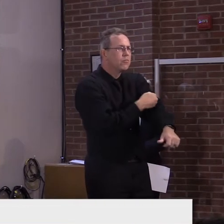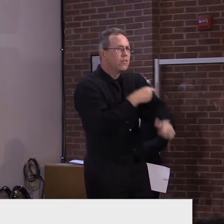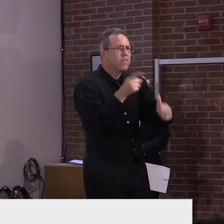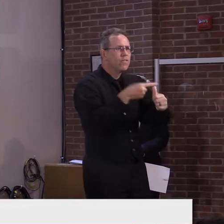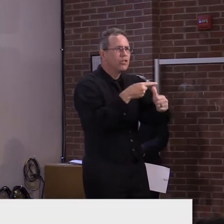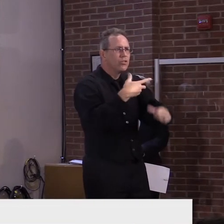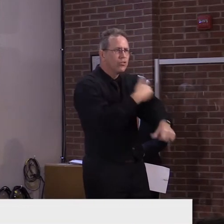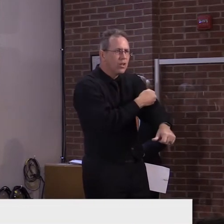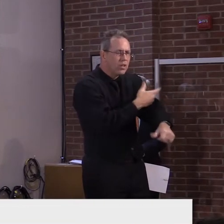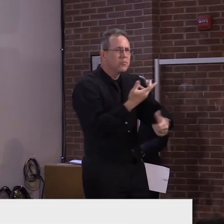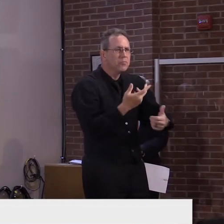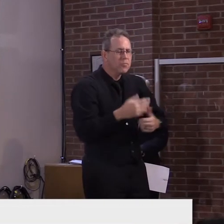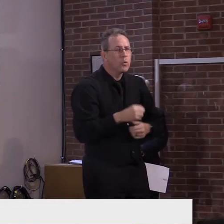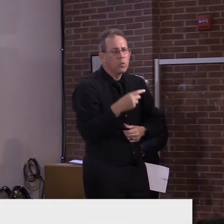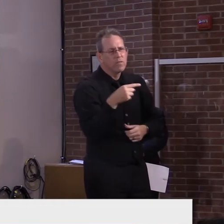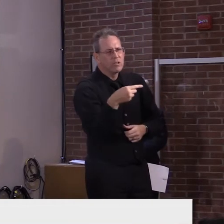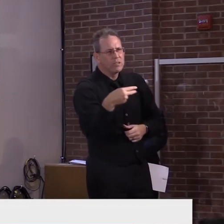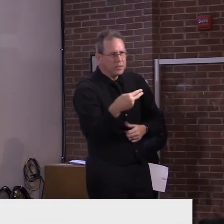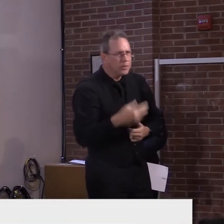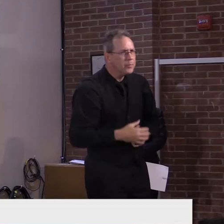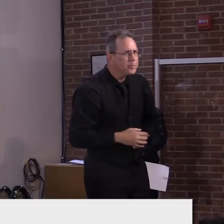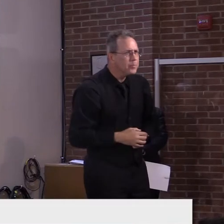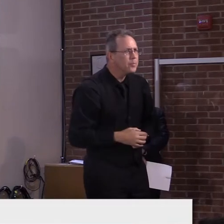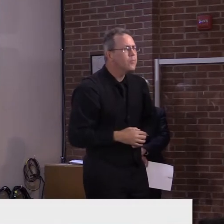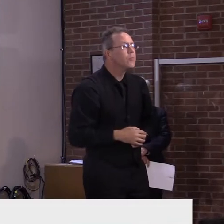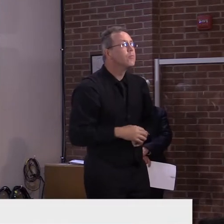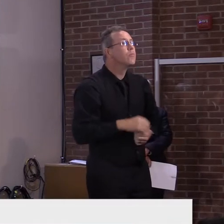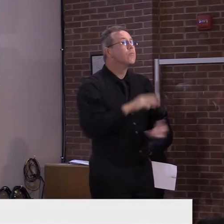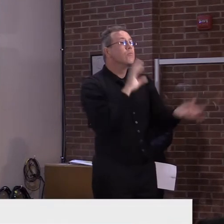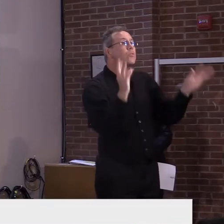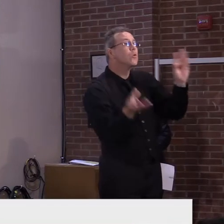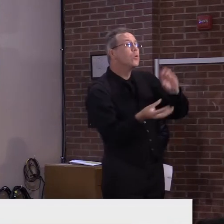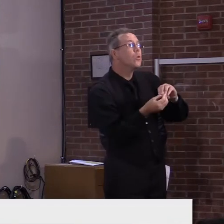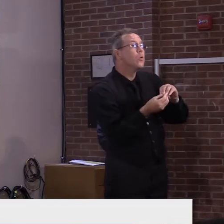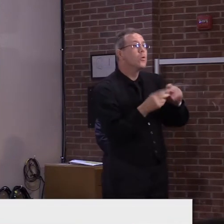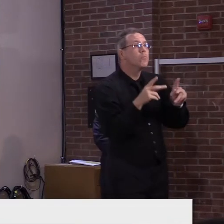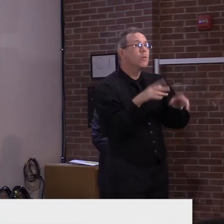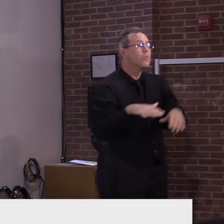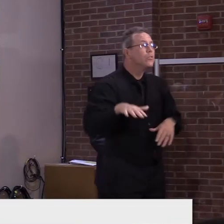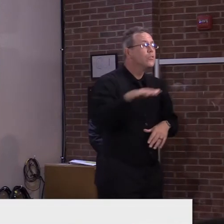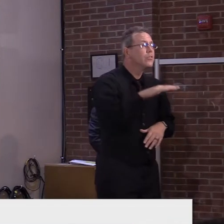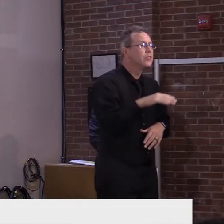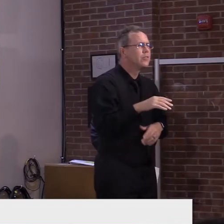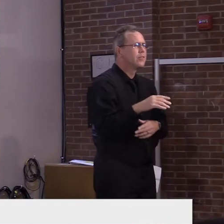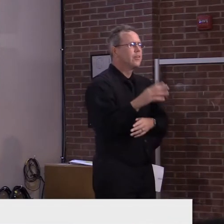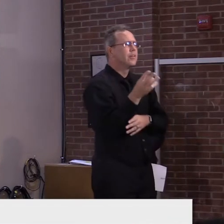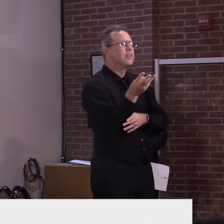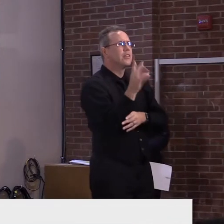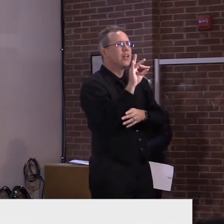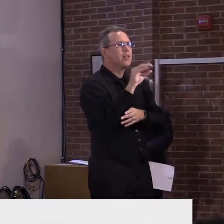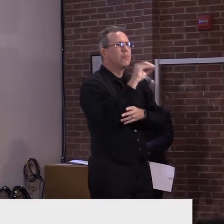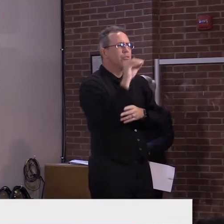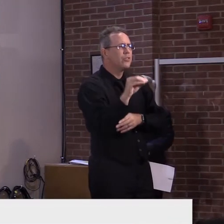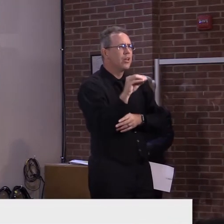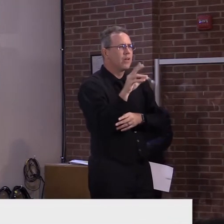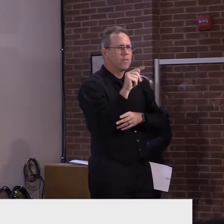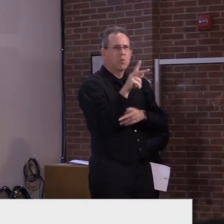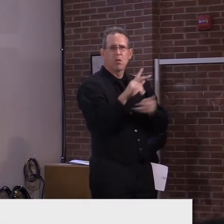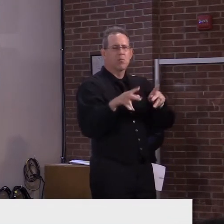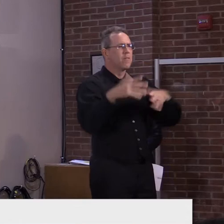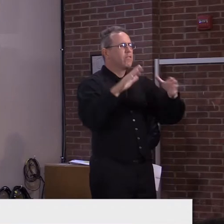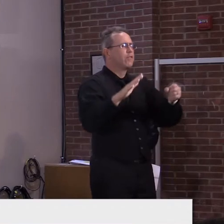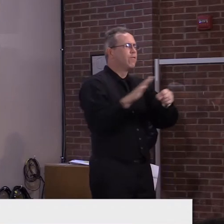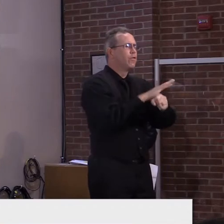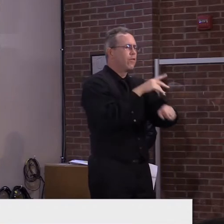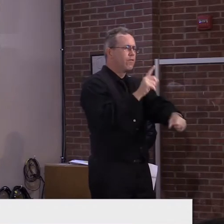over 68% of our total population being fully vaccinated. And that number is increasing every